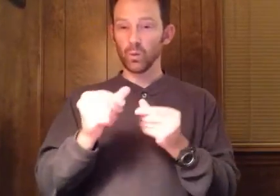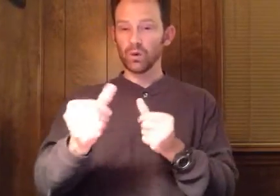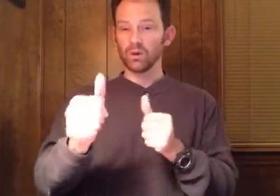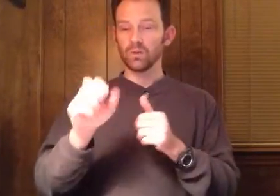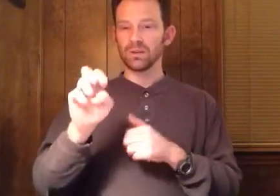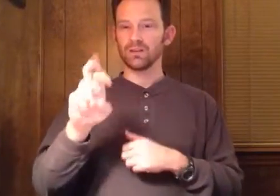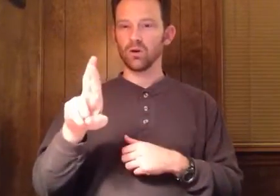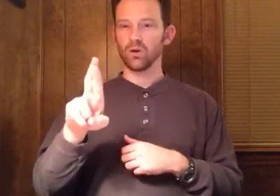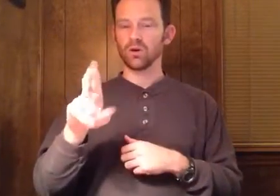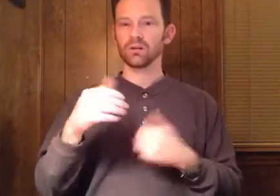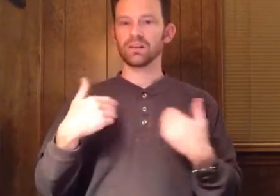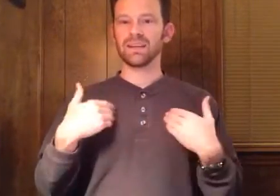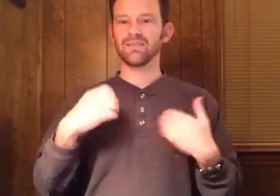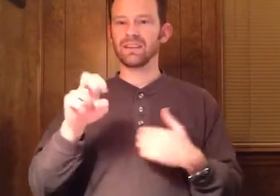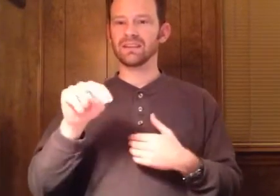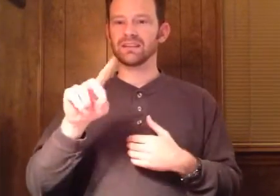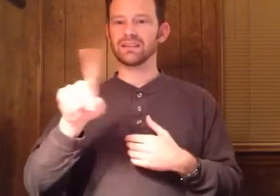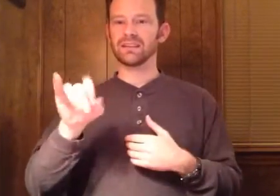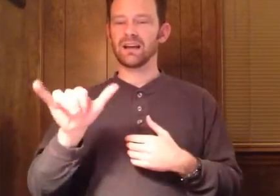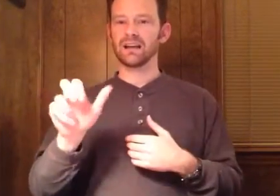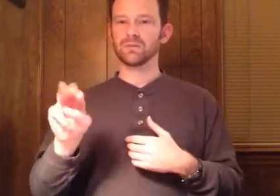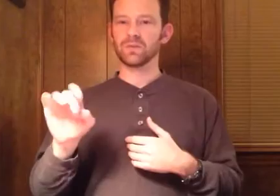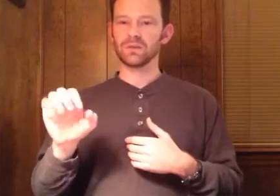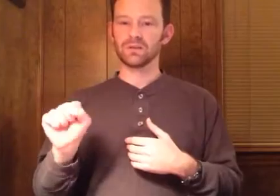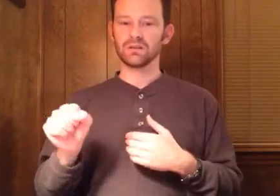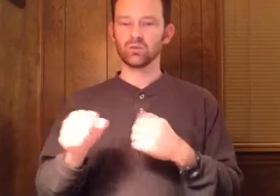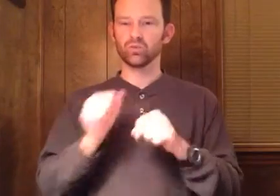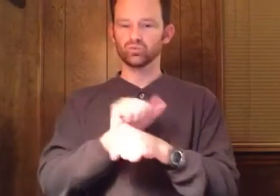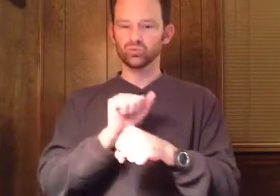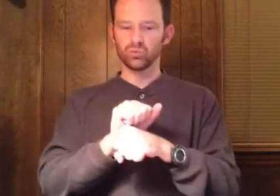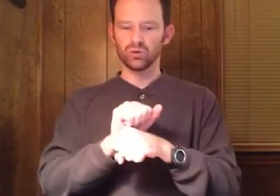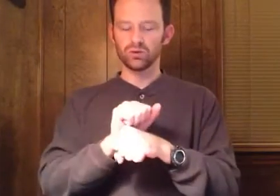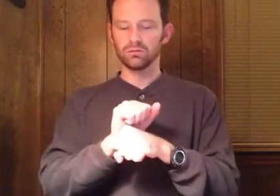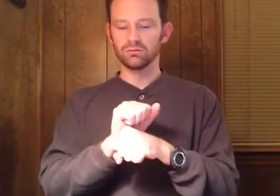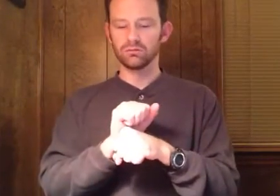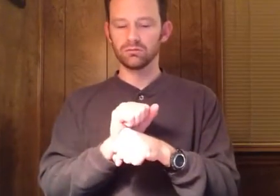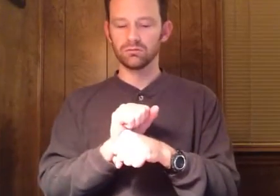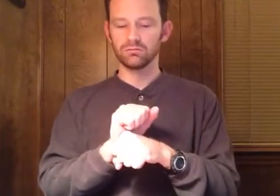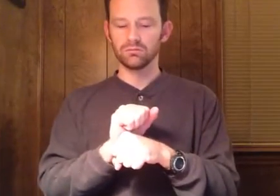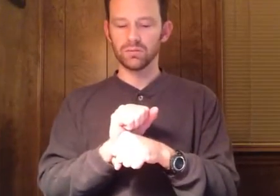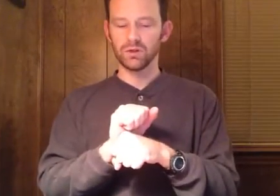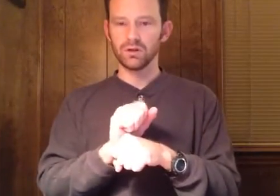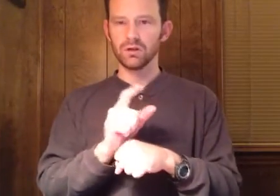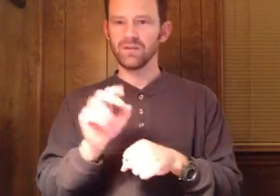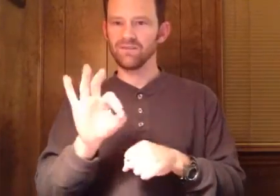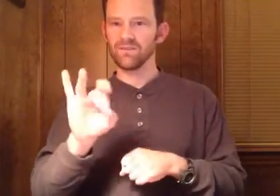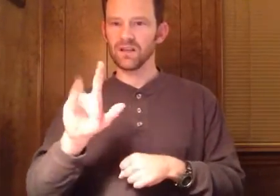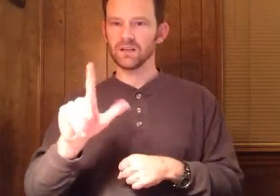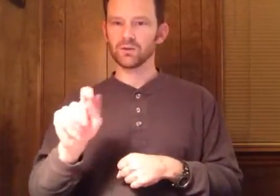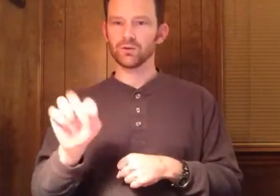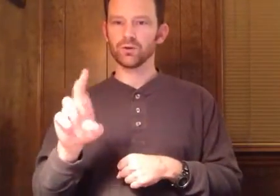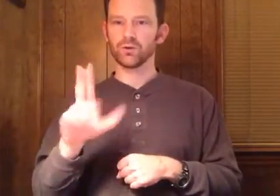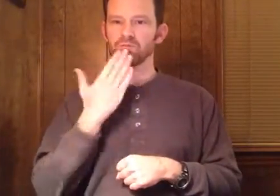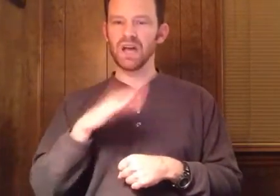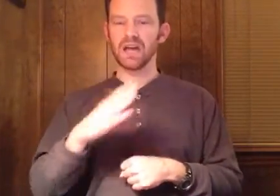that perform specialized tasks, including the synthesis of membrane lipids and the detoxifying of drugs. Proteins produced in the rough ER